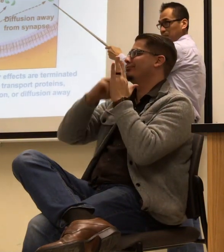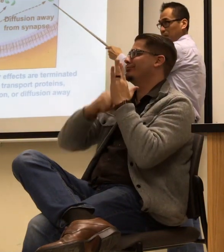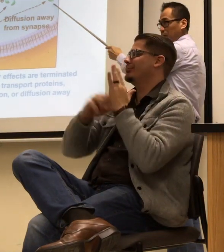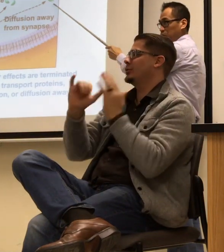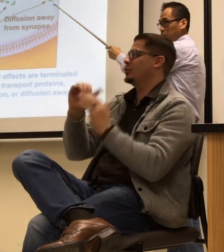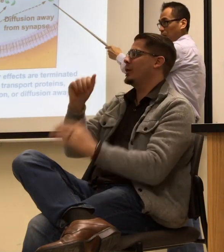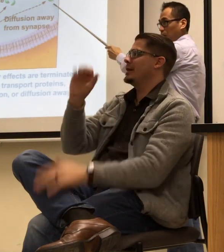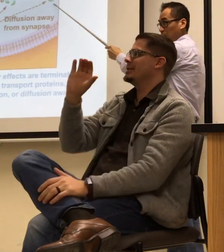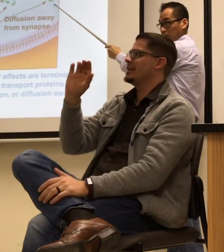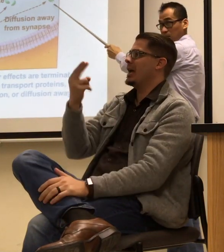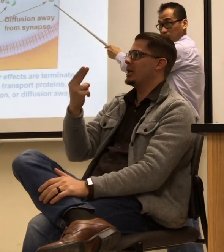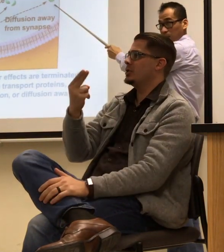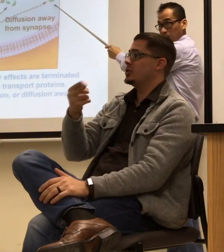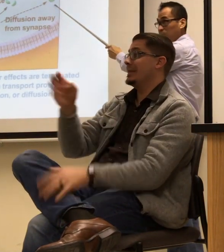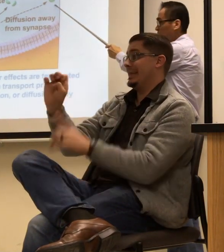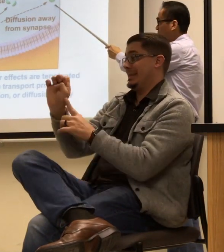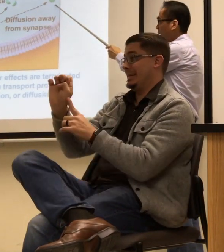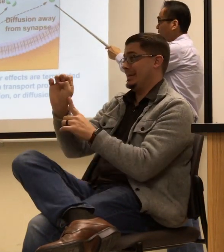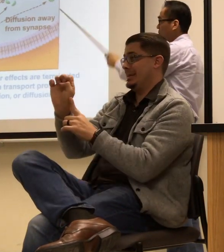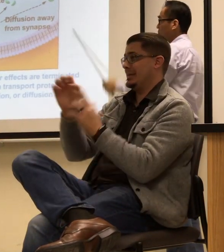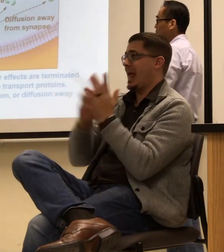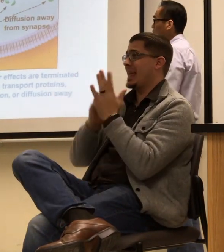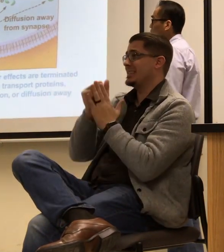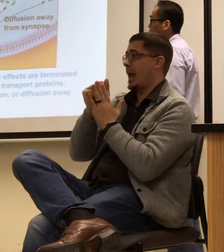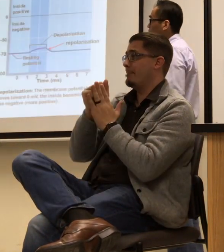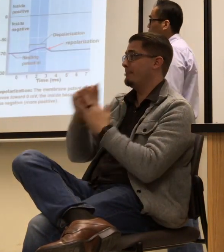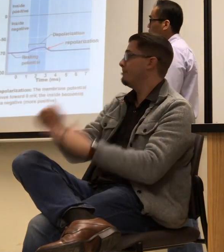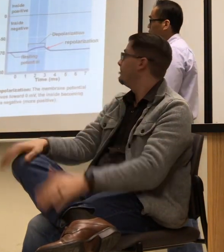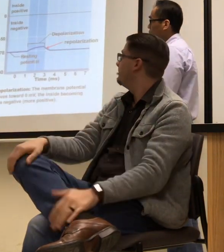mentioned ACHE, right?